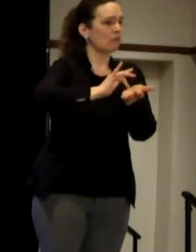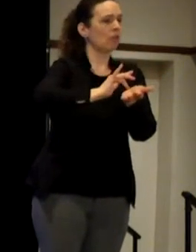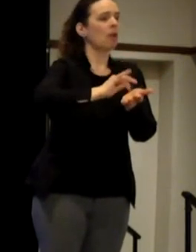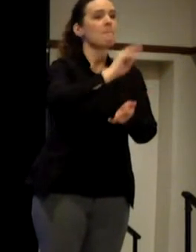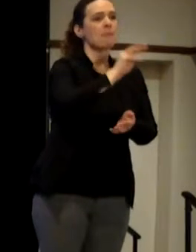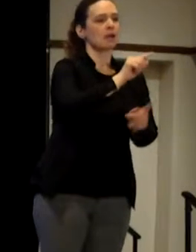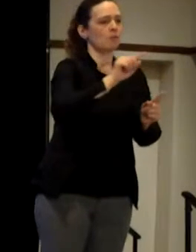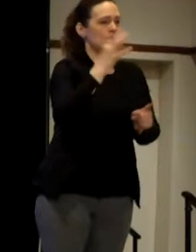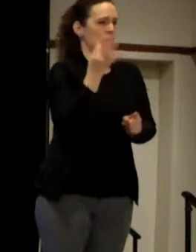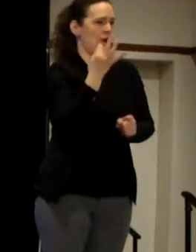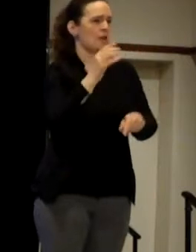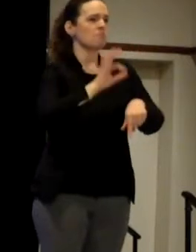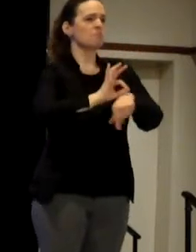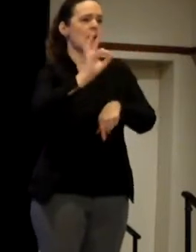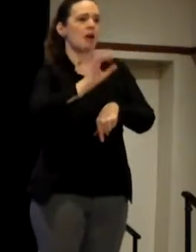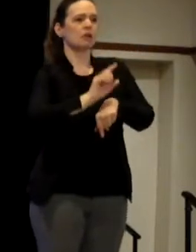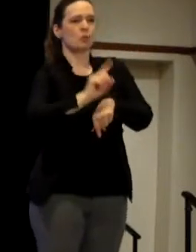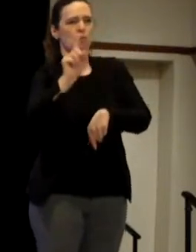at